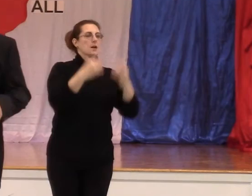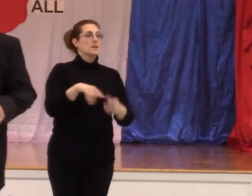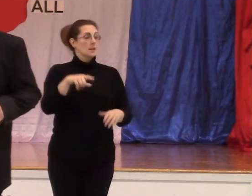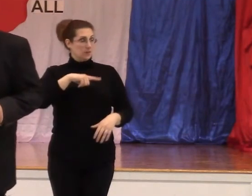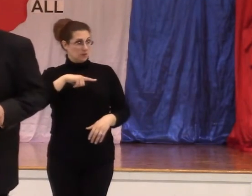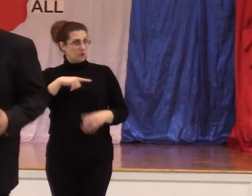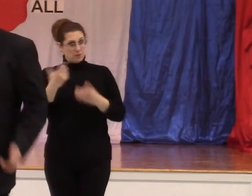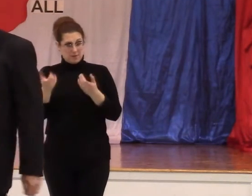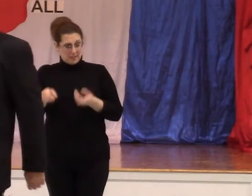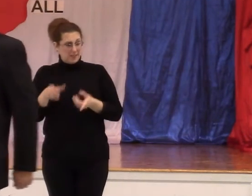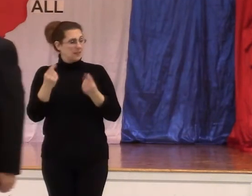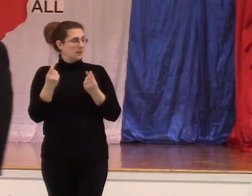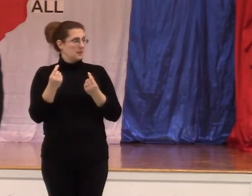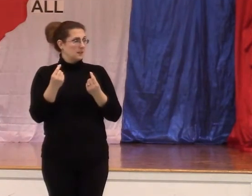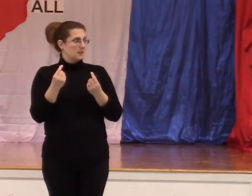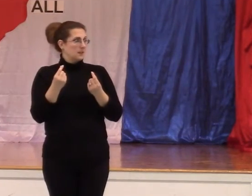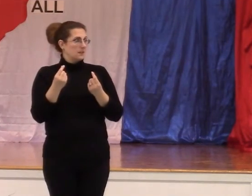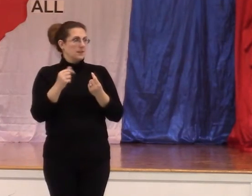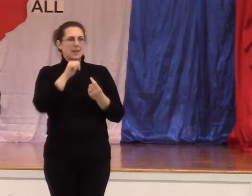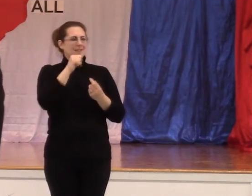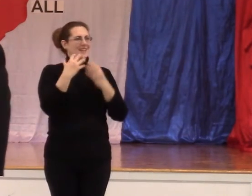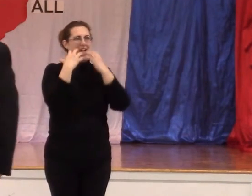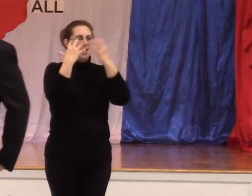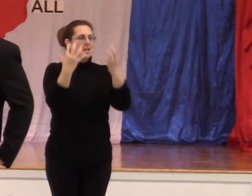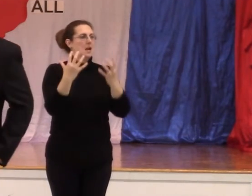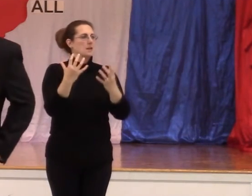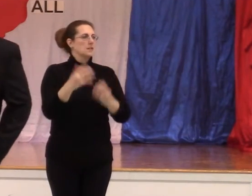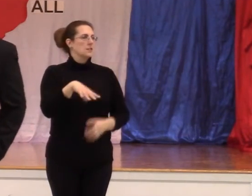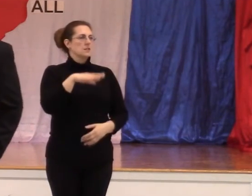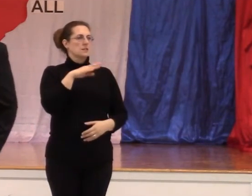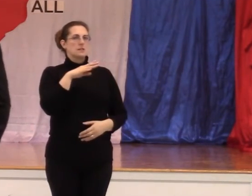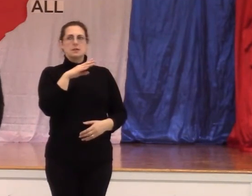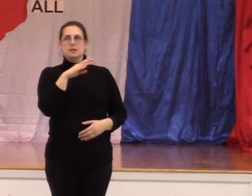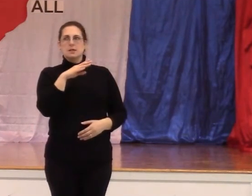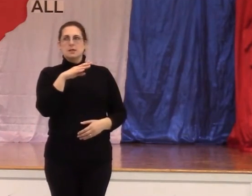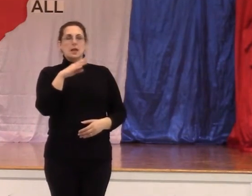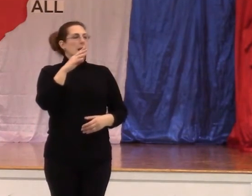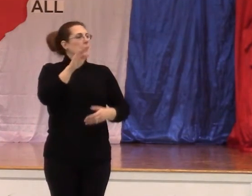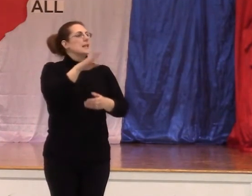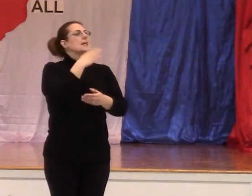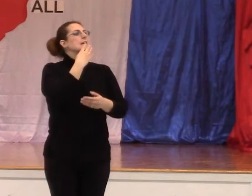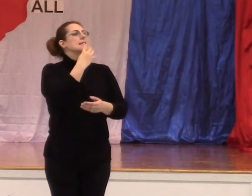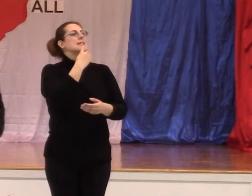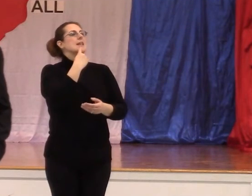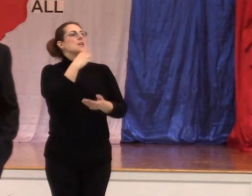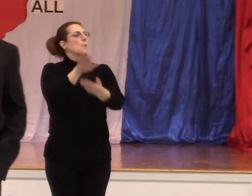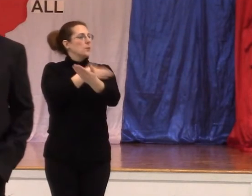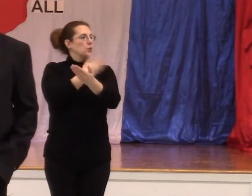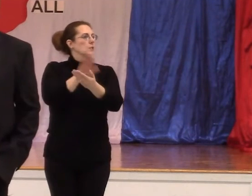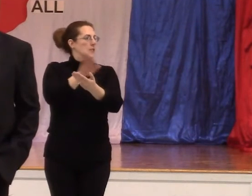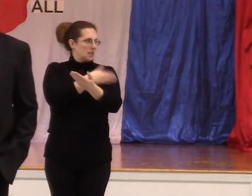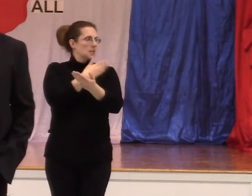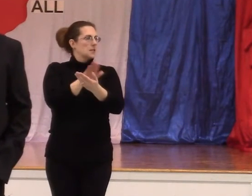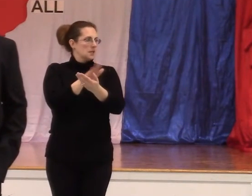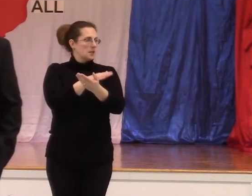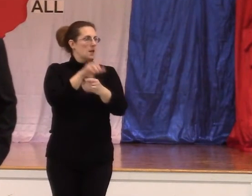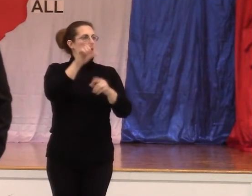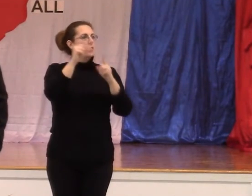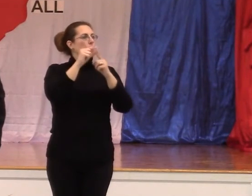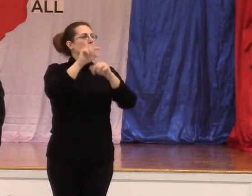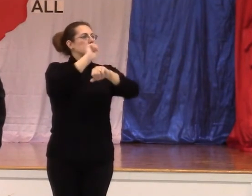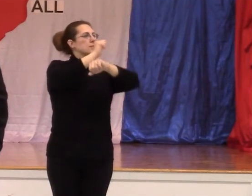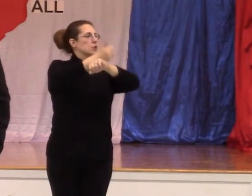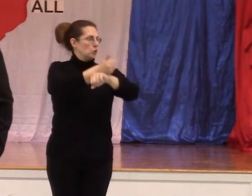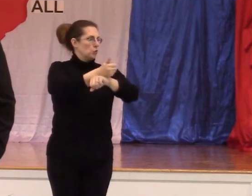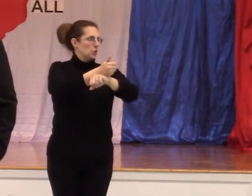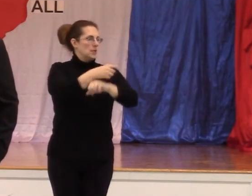when he does this, he doesn't have them shouted. He actually sets them to music, chants them. Words of institution.